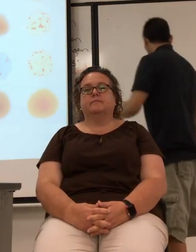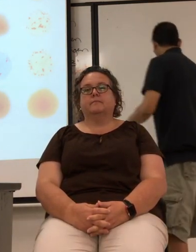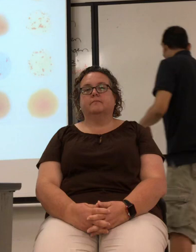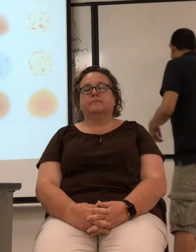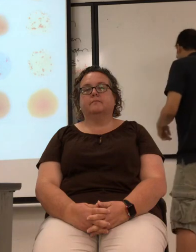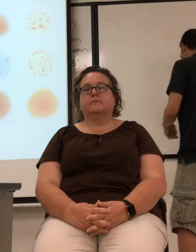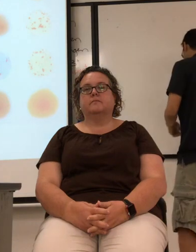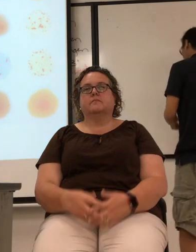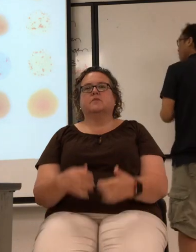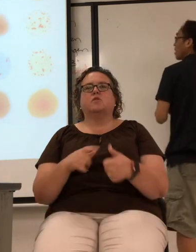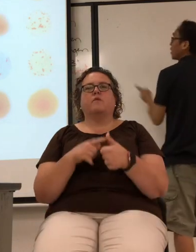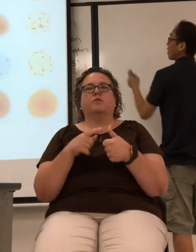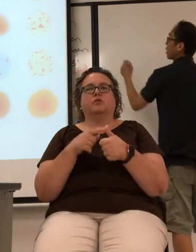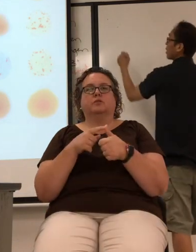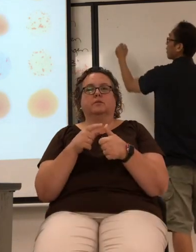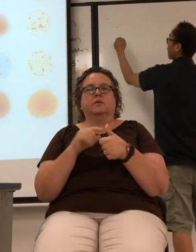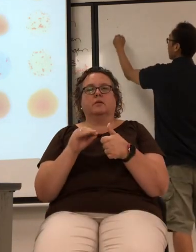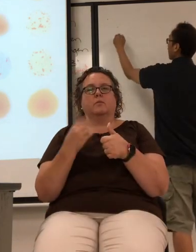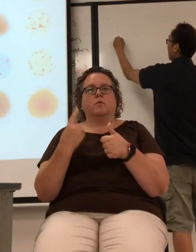Let me do number